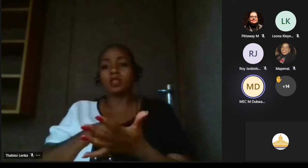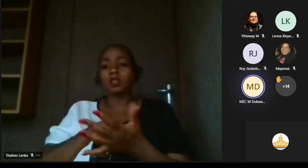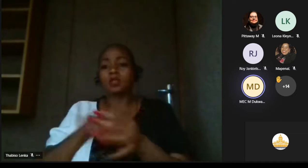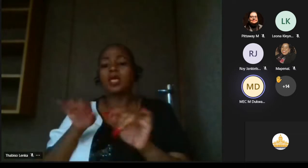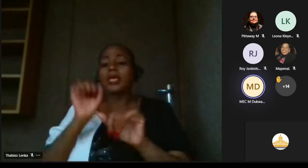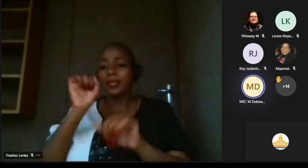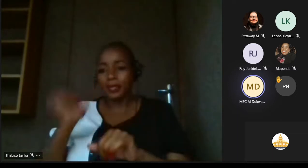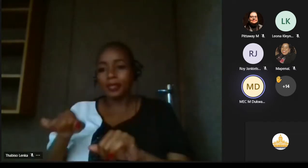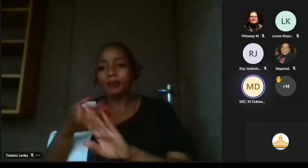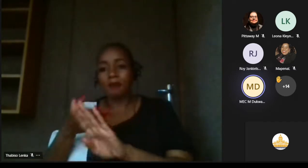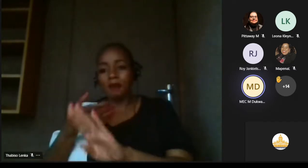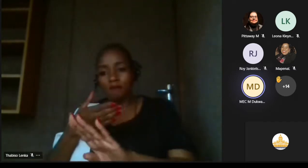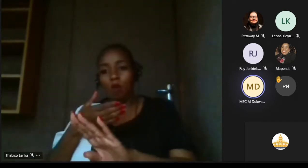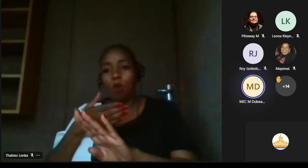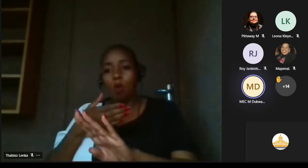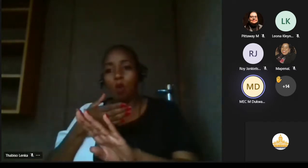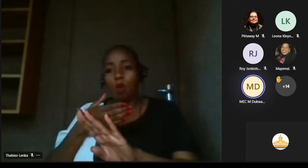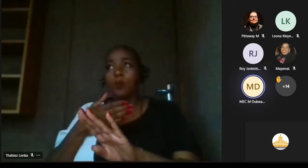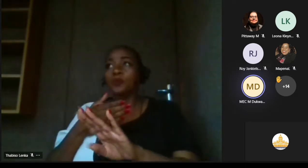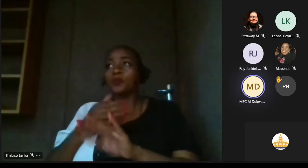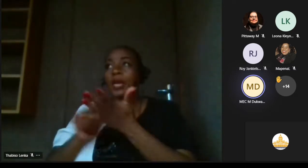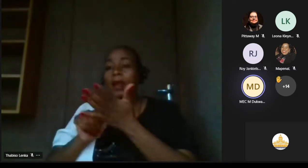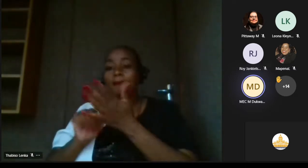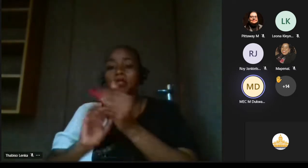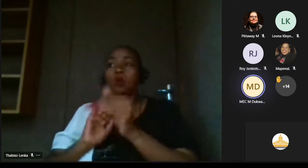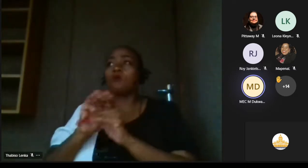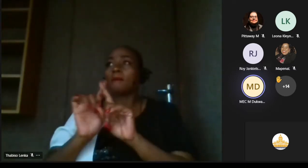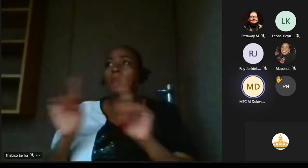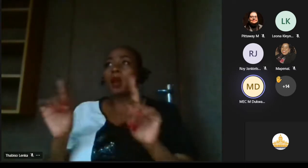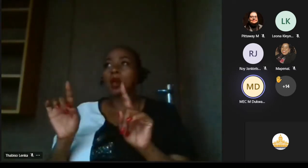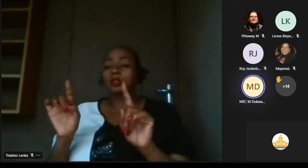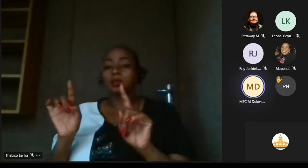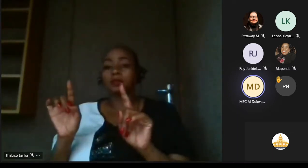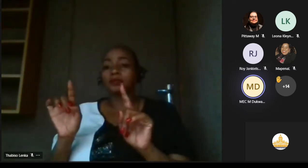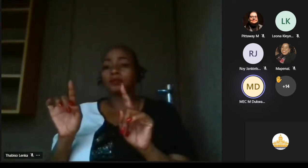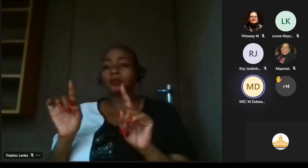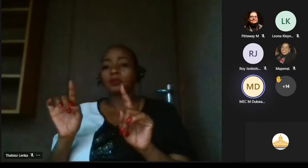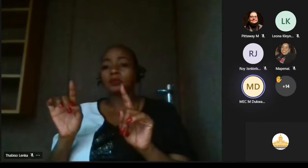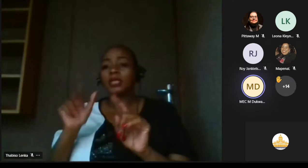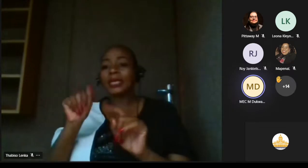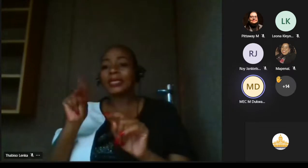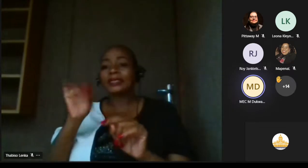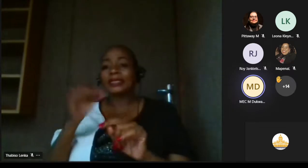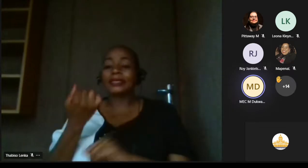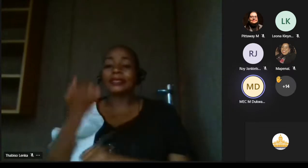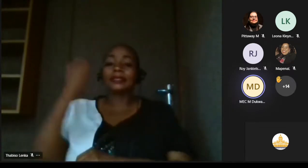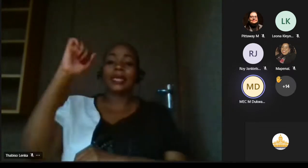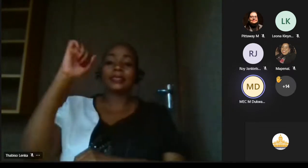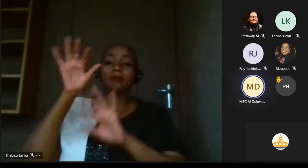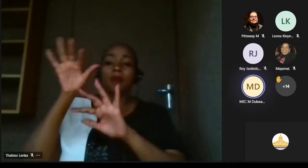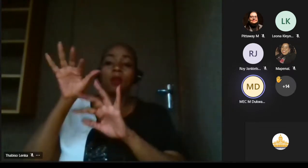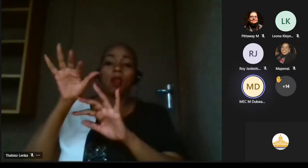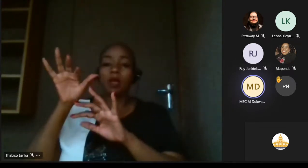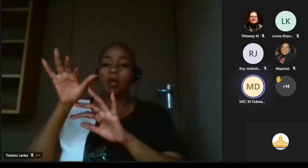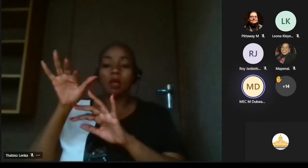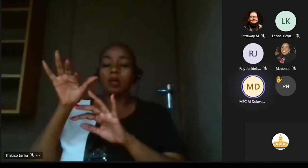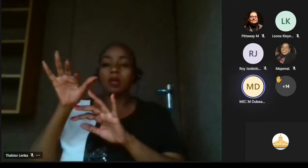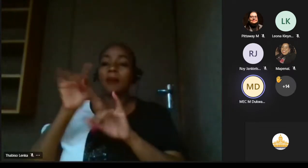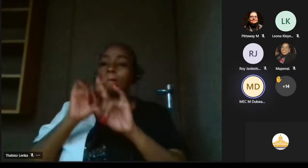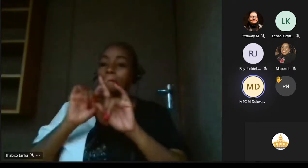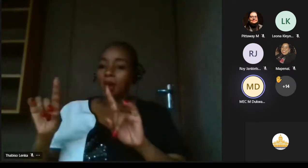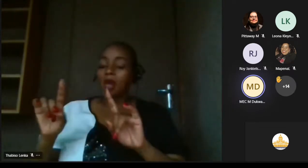past. The voters clearly have not rejected the ANC, but they've not accepted